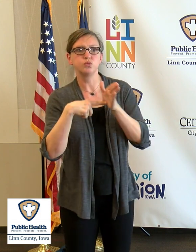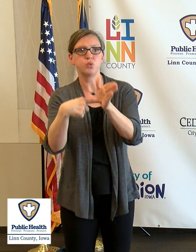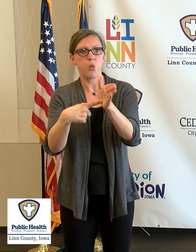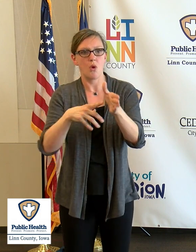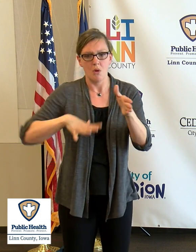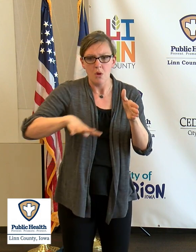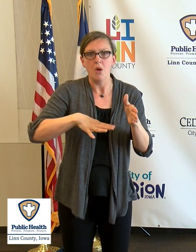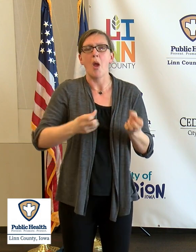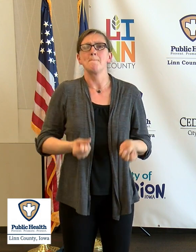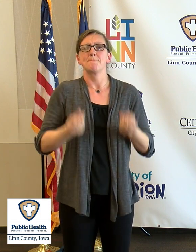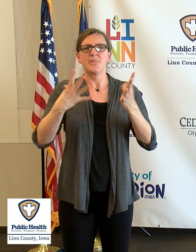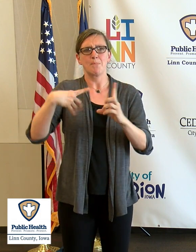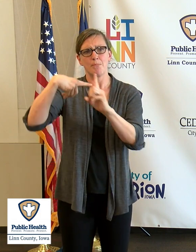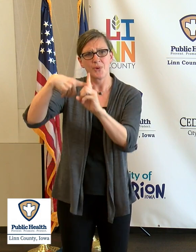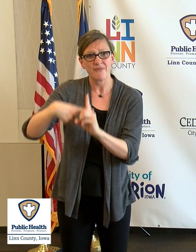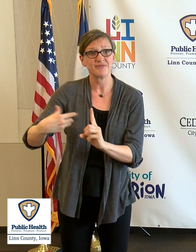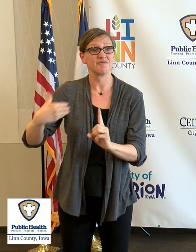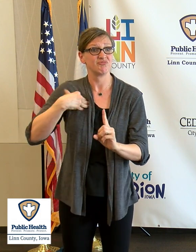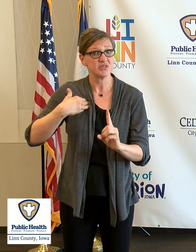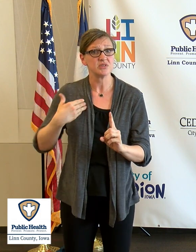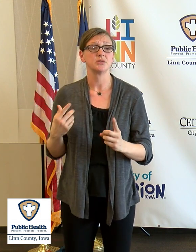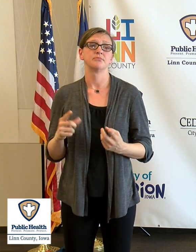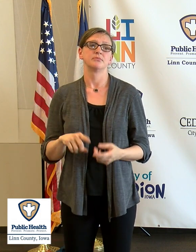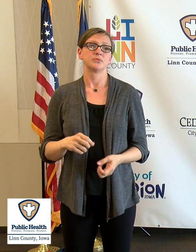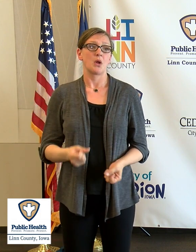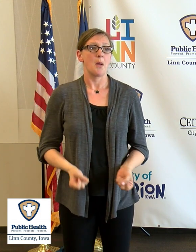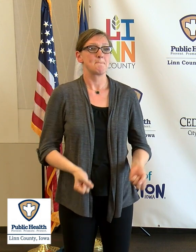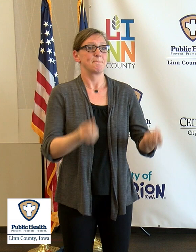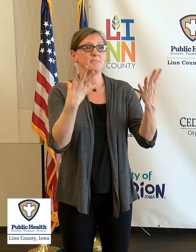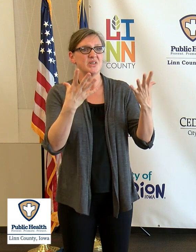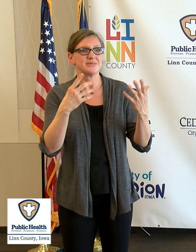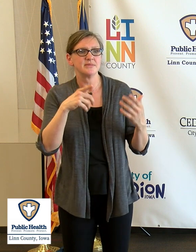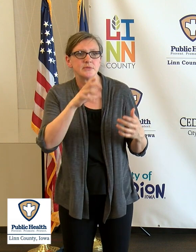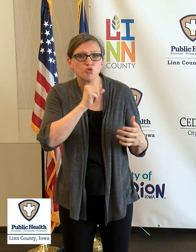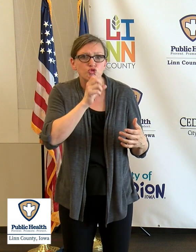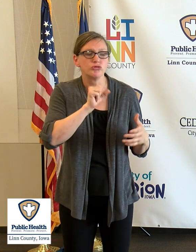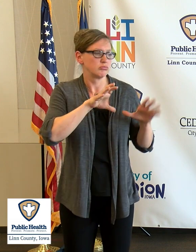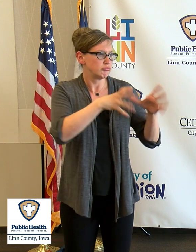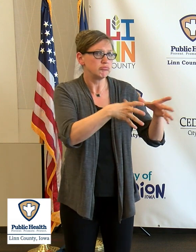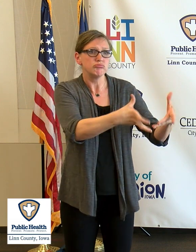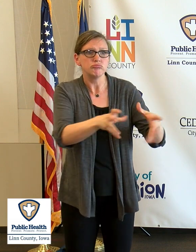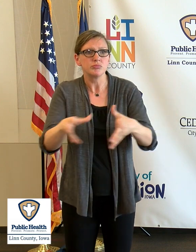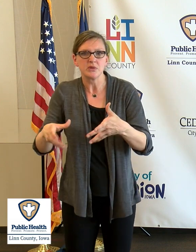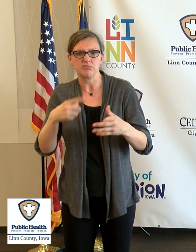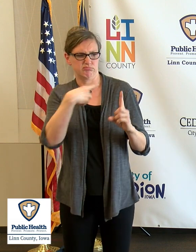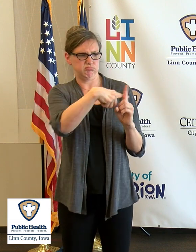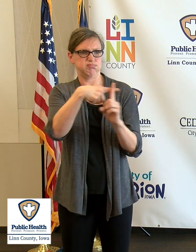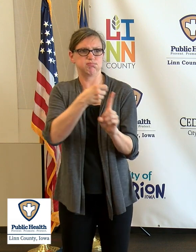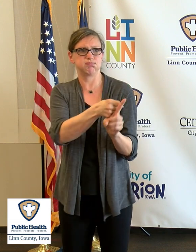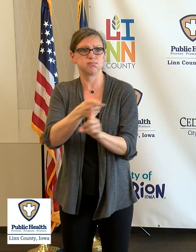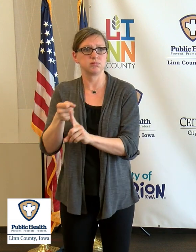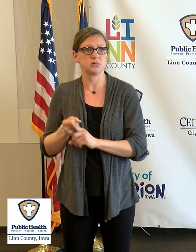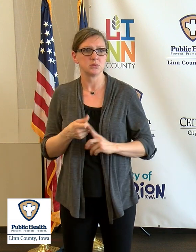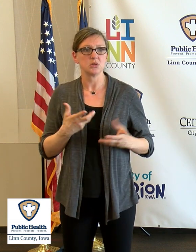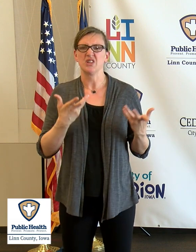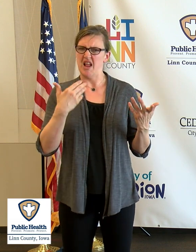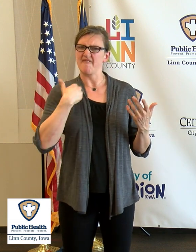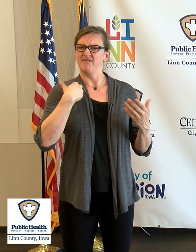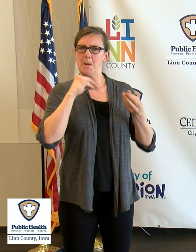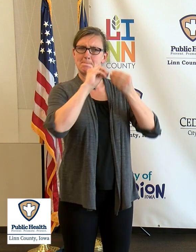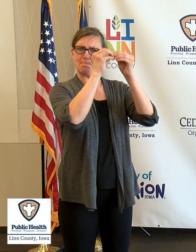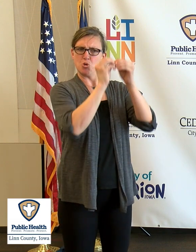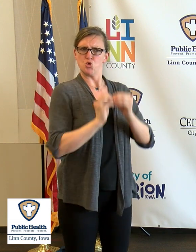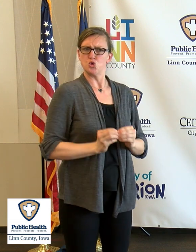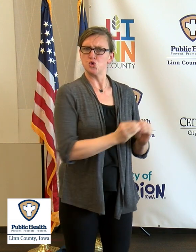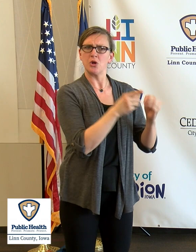also confirmed cases by ethnicity. The website has the ability to translate the information into multiple